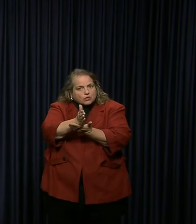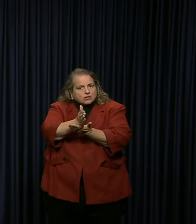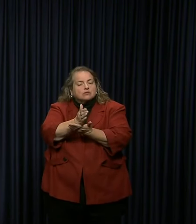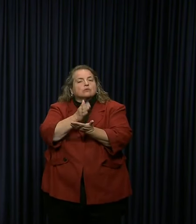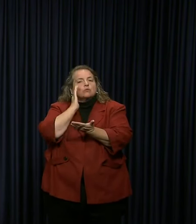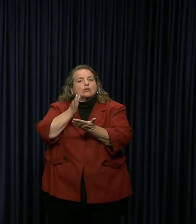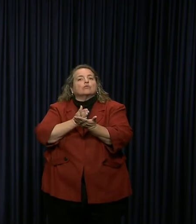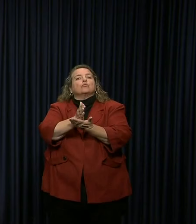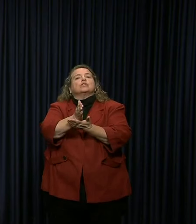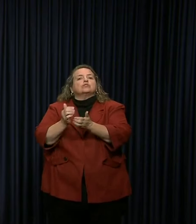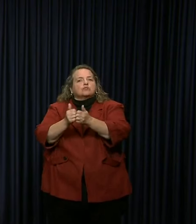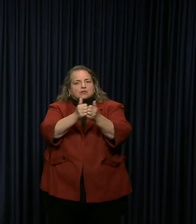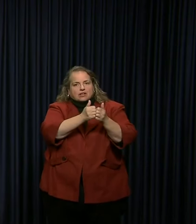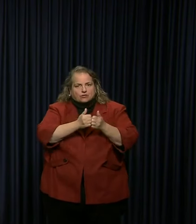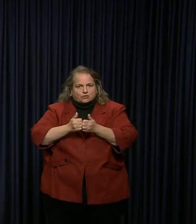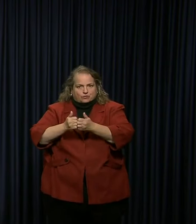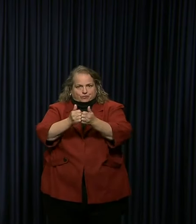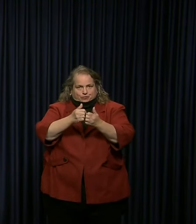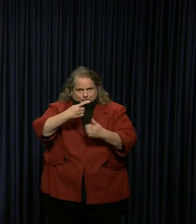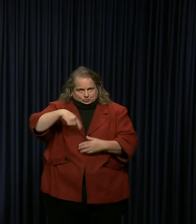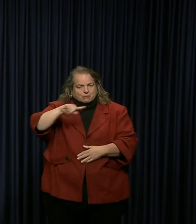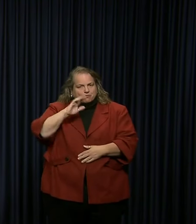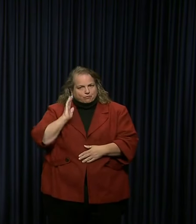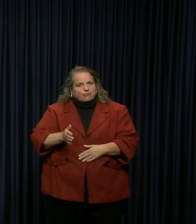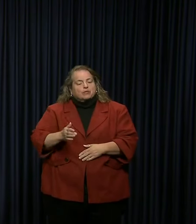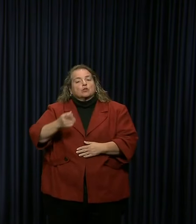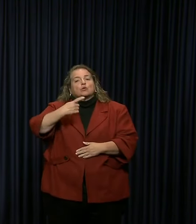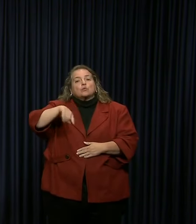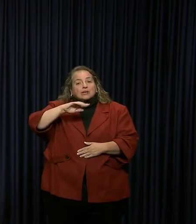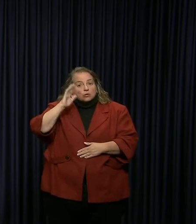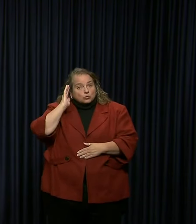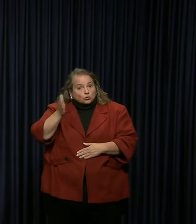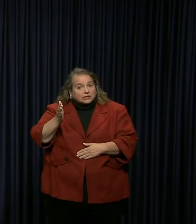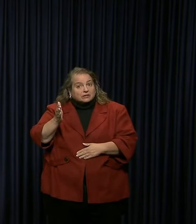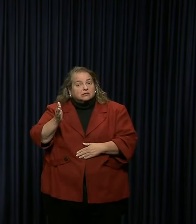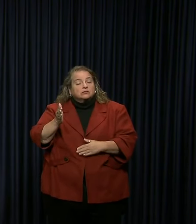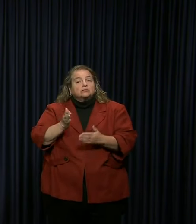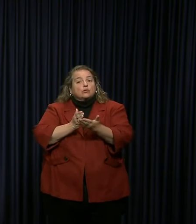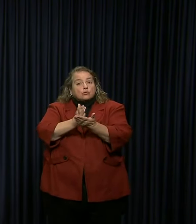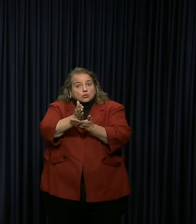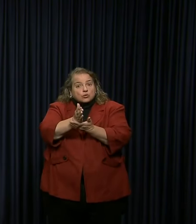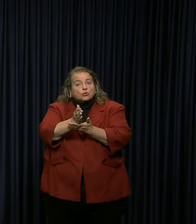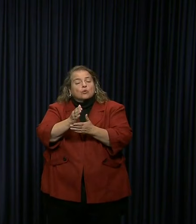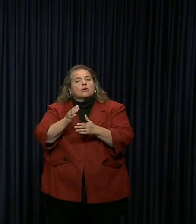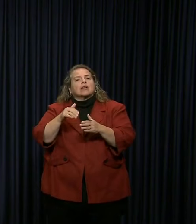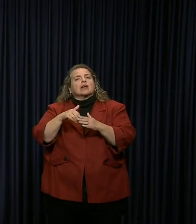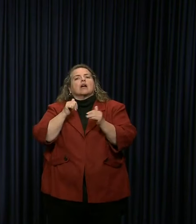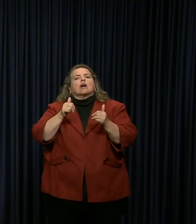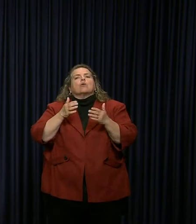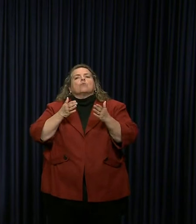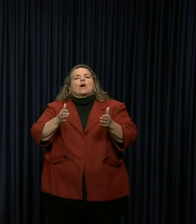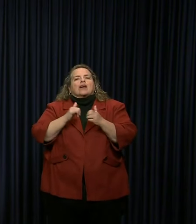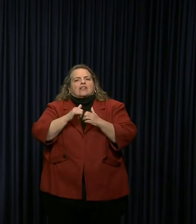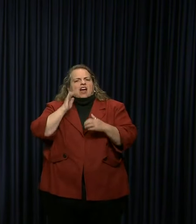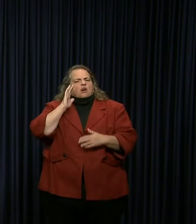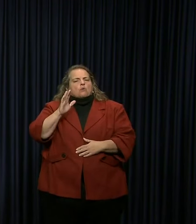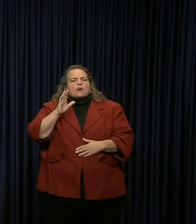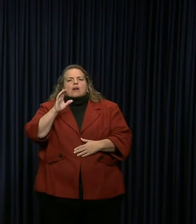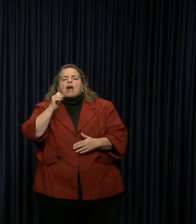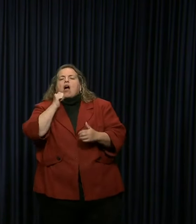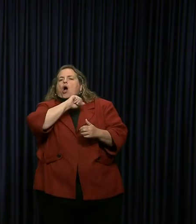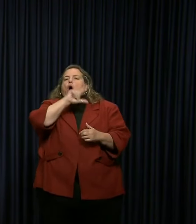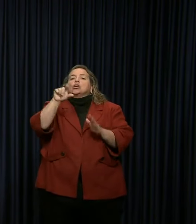this. We will get through this together. And we are going to get through this in a way that will be the envy of just about every